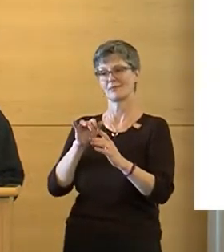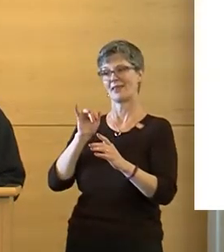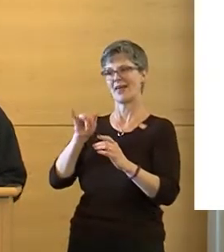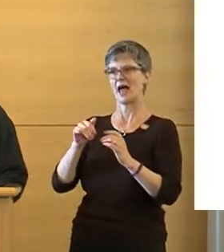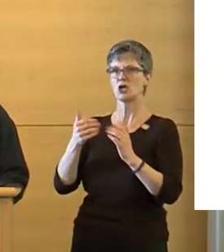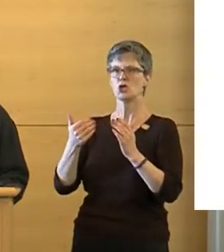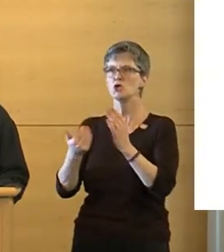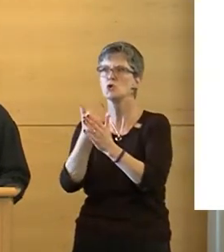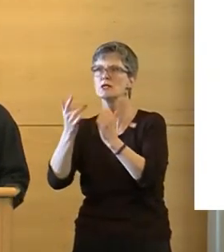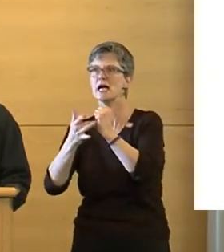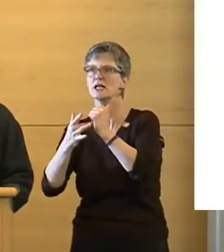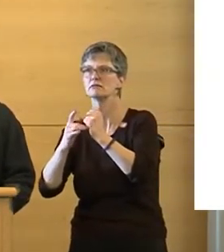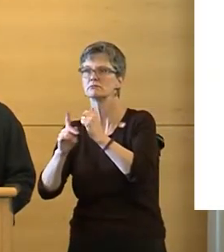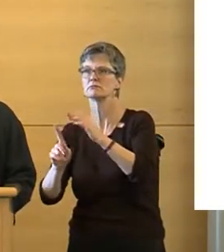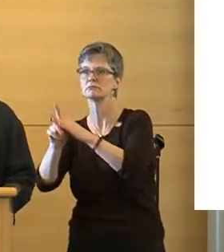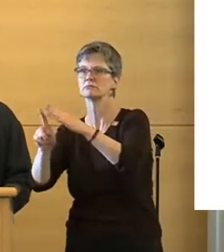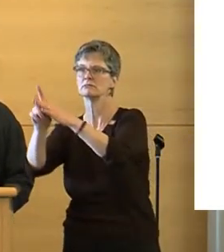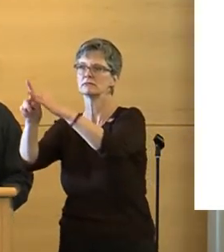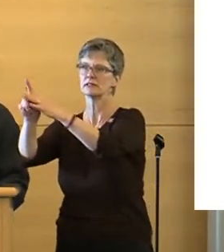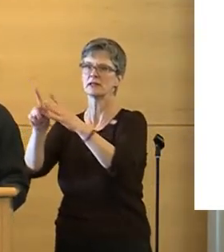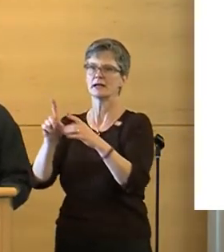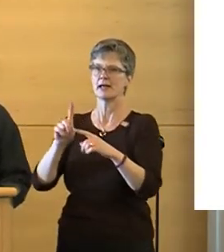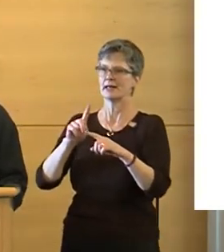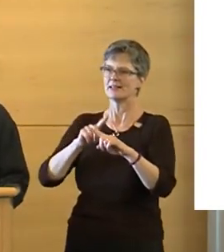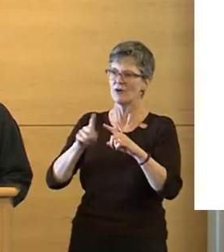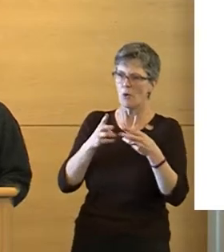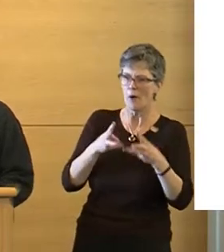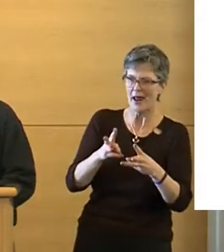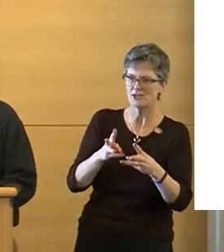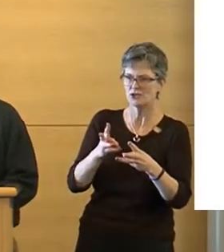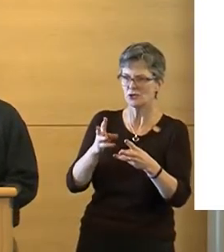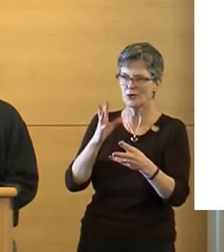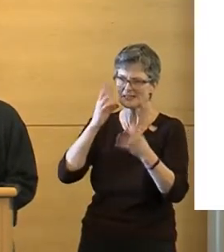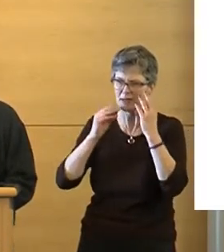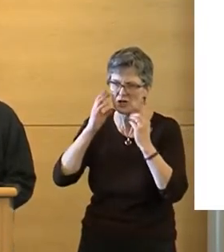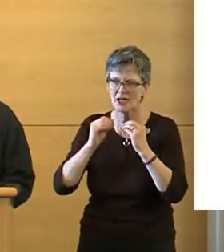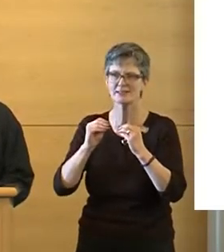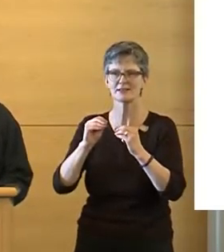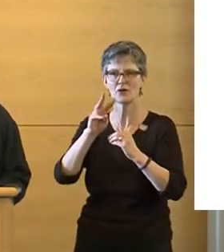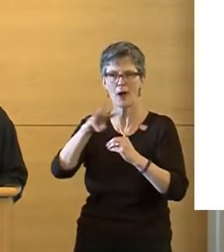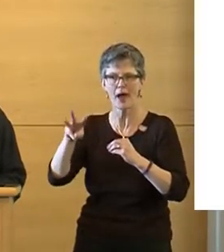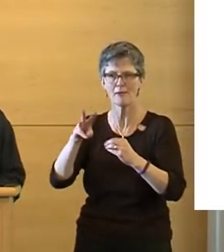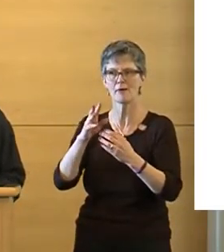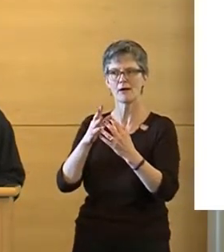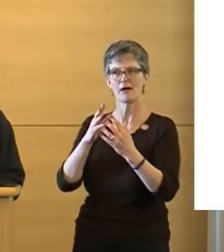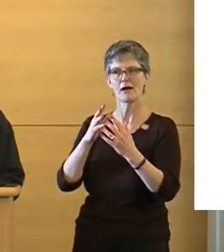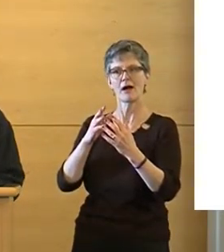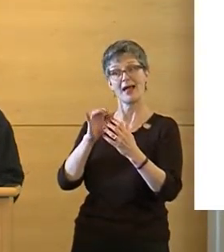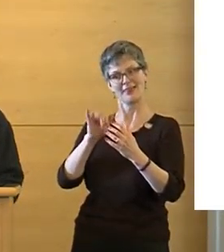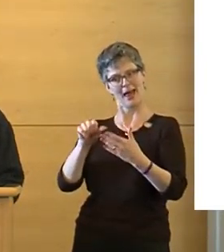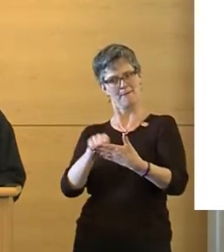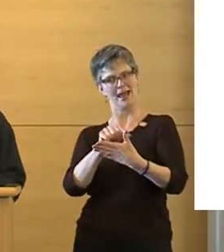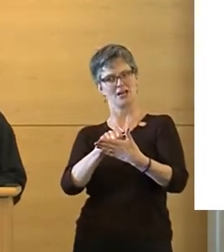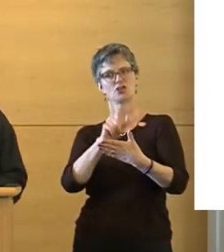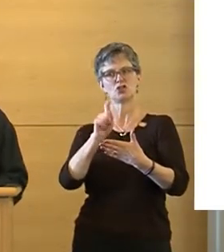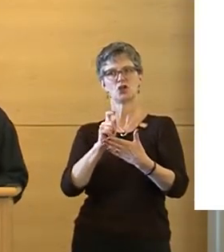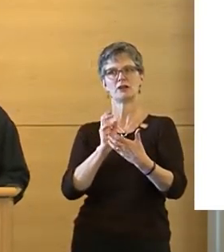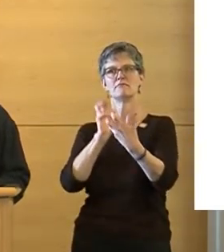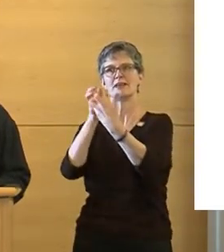interact with it. And it needs to be robust, which means that